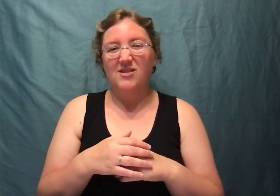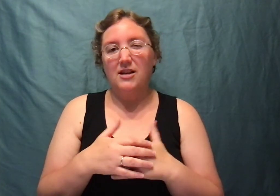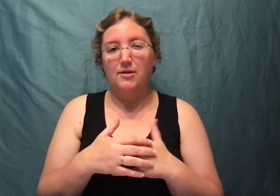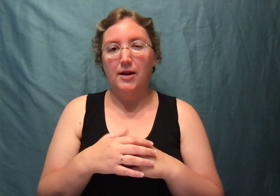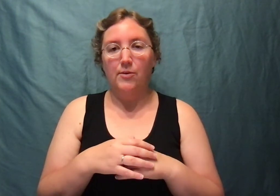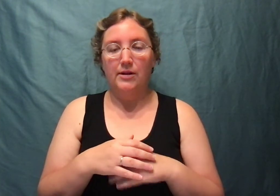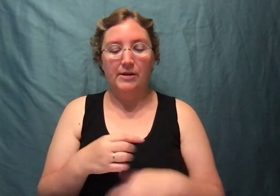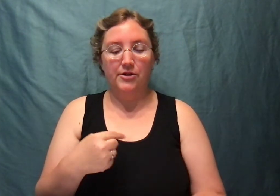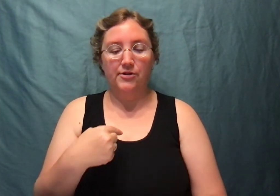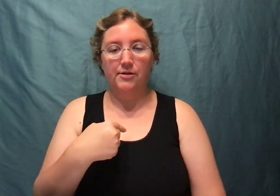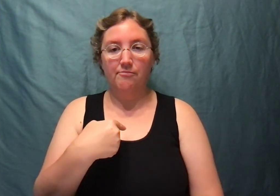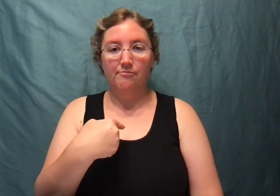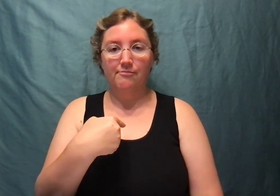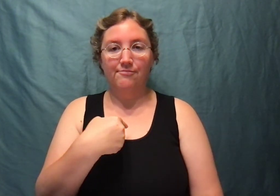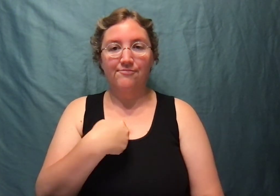case you can't read the pictures.